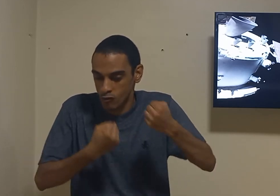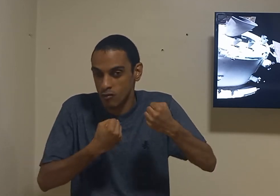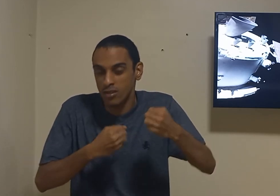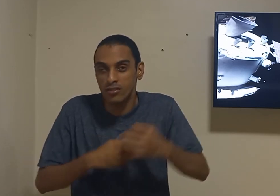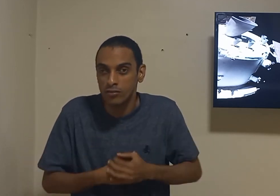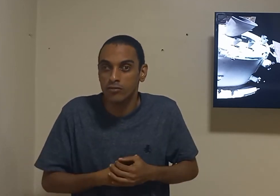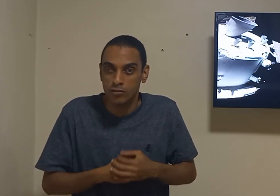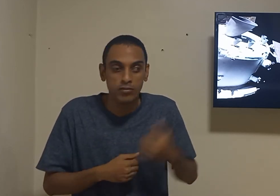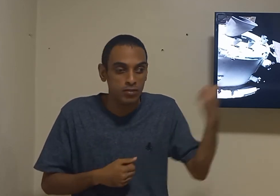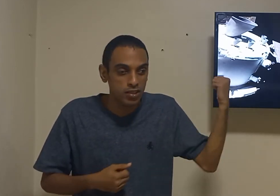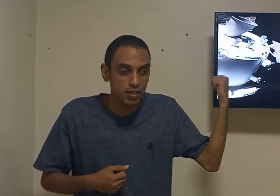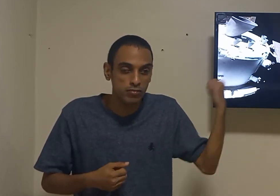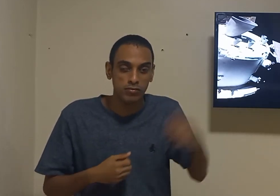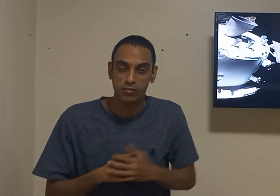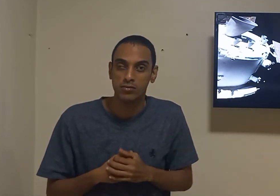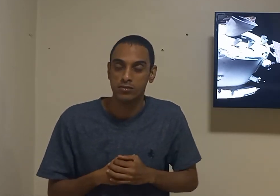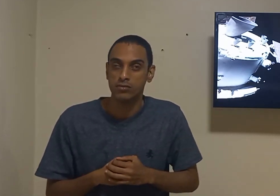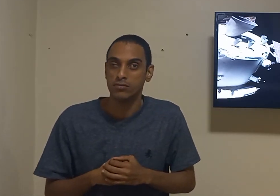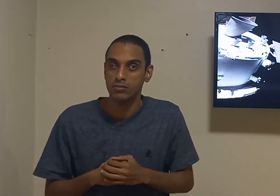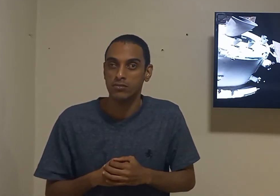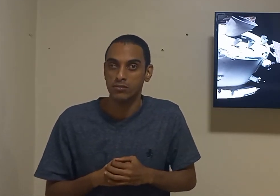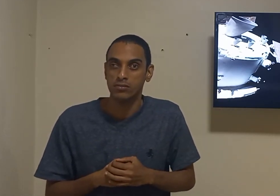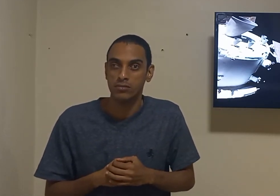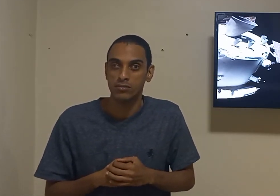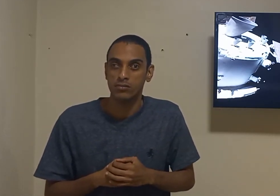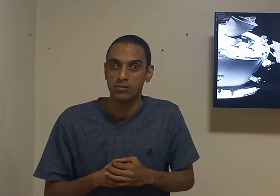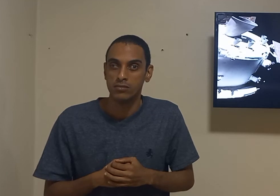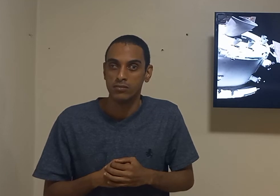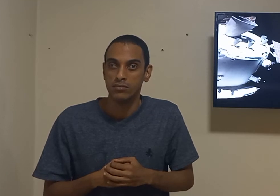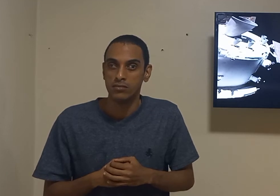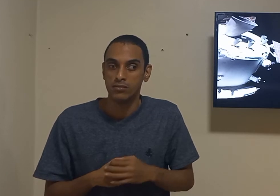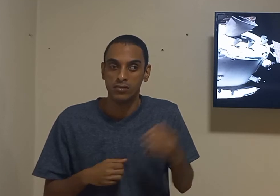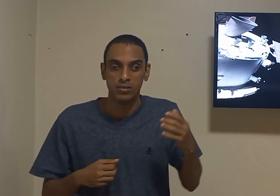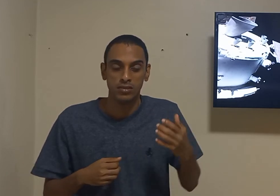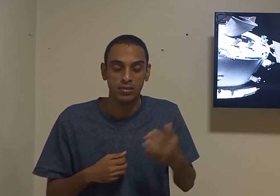57,000 miles away from the place we call home.